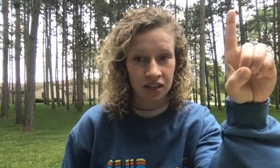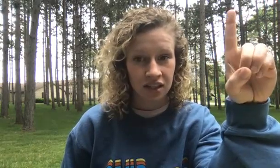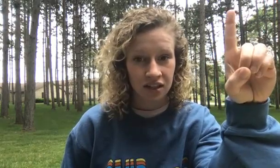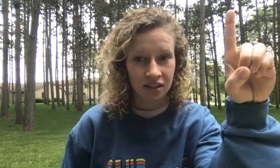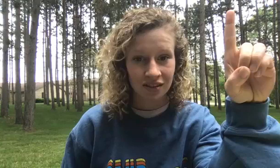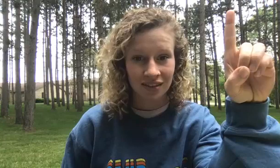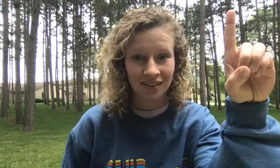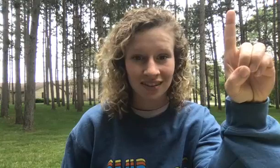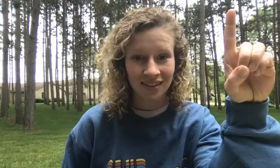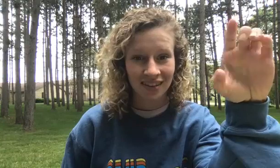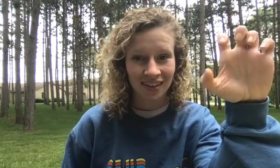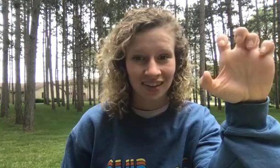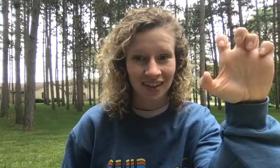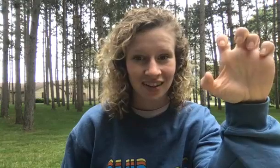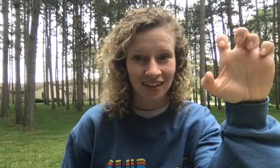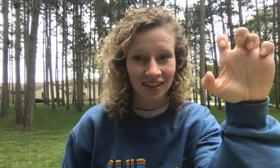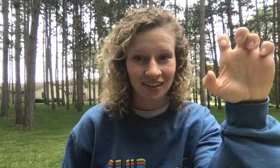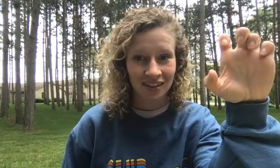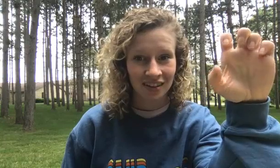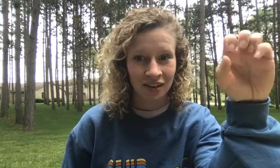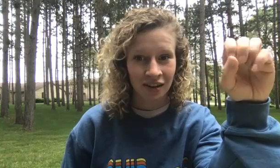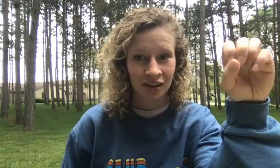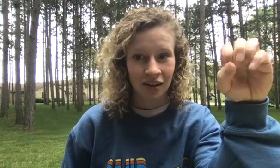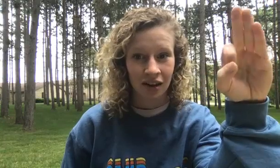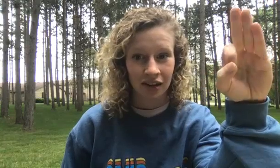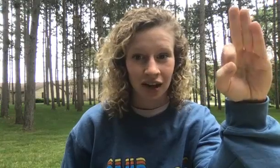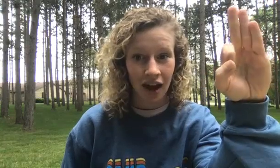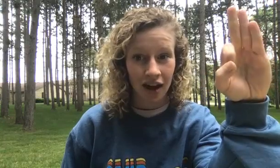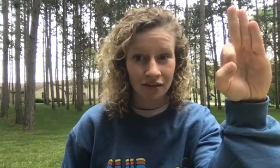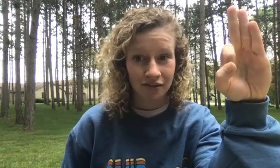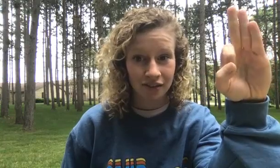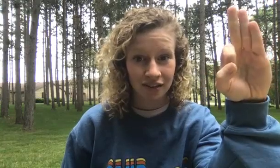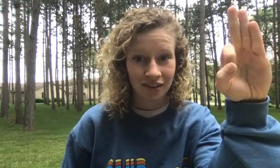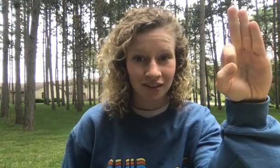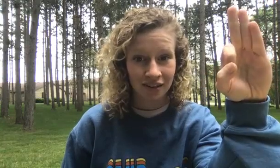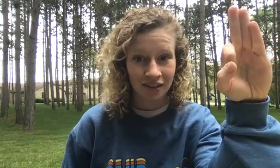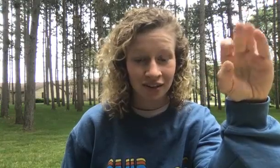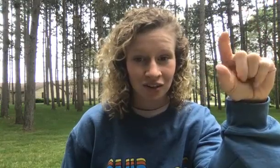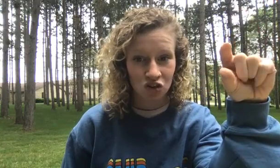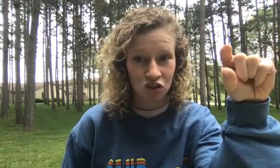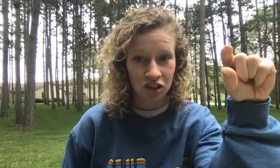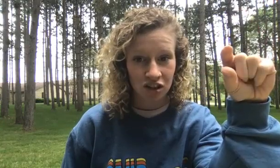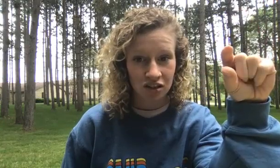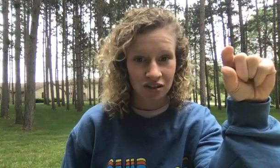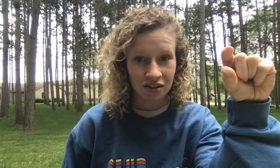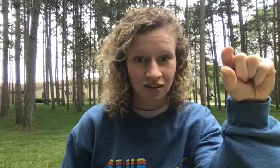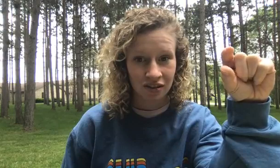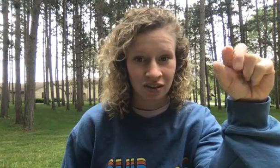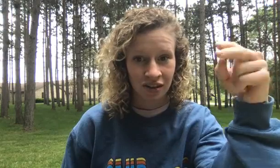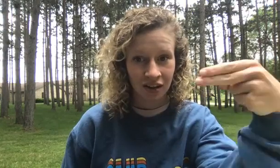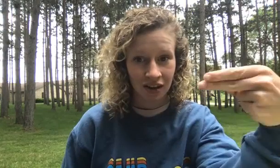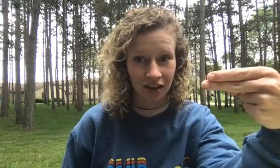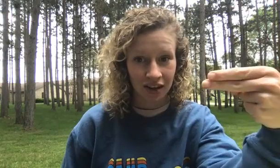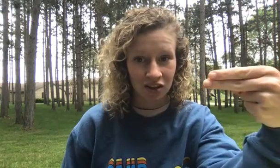D, E, and then F, G,